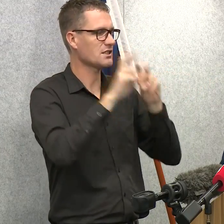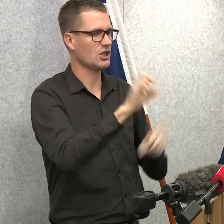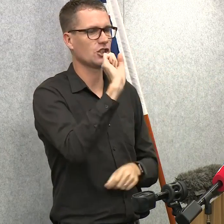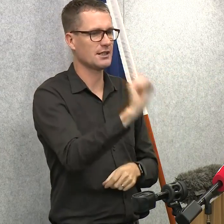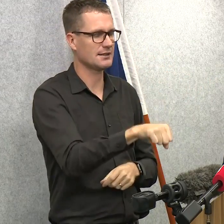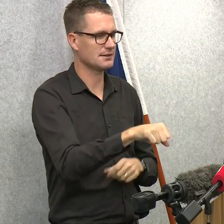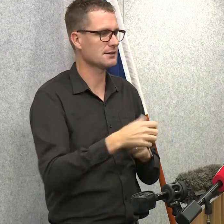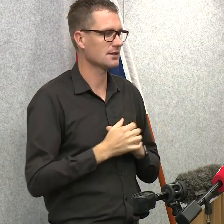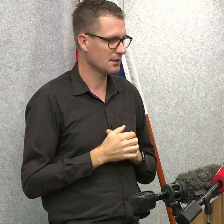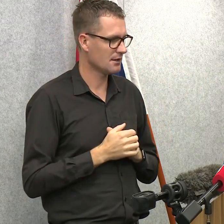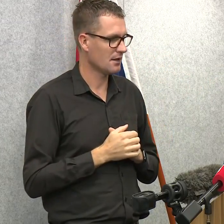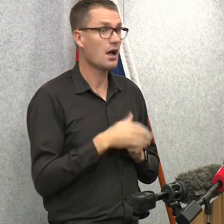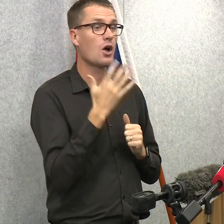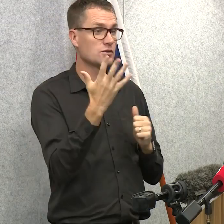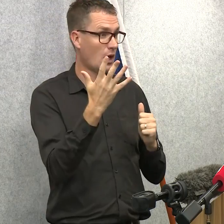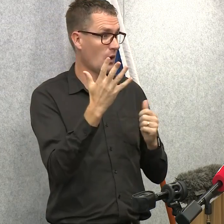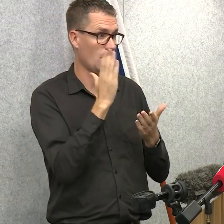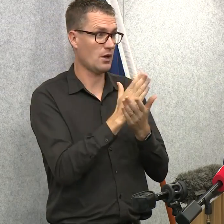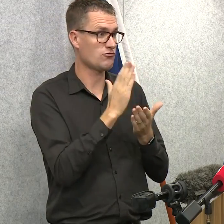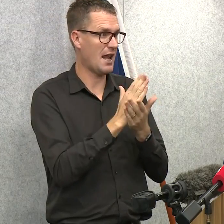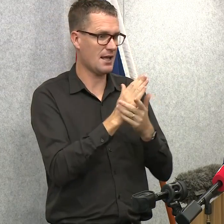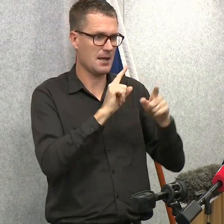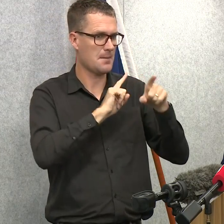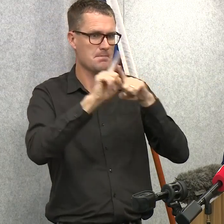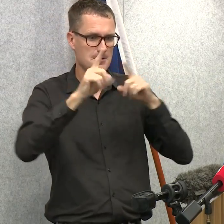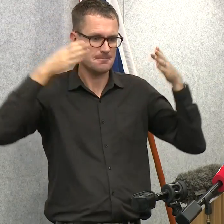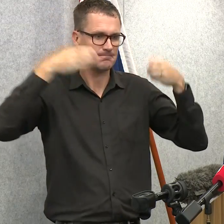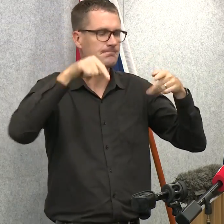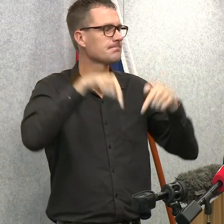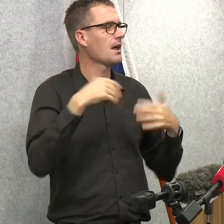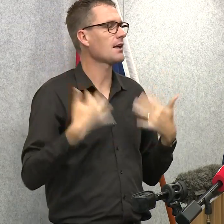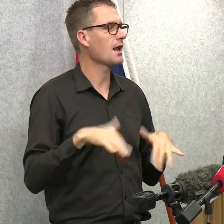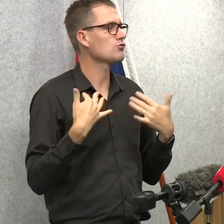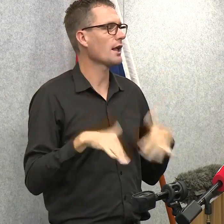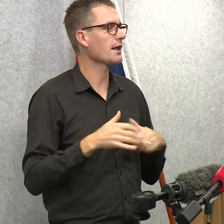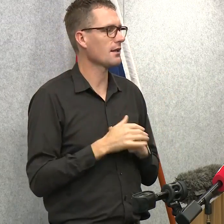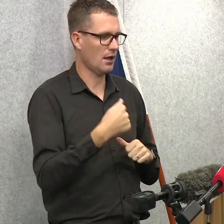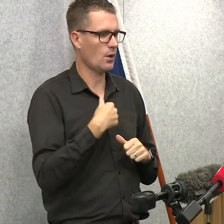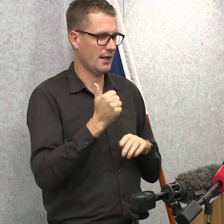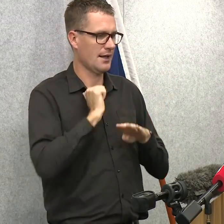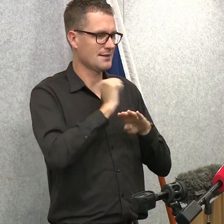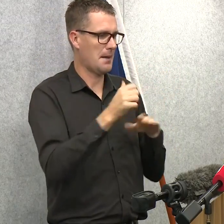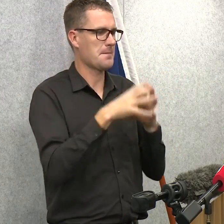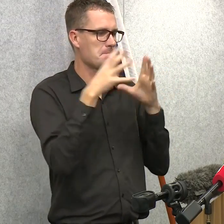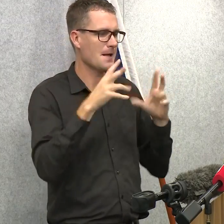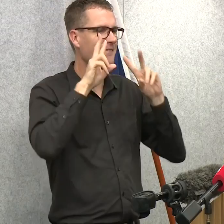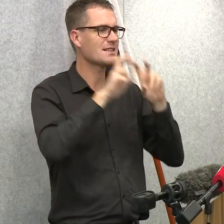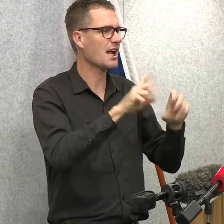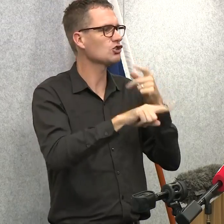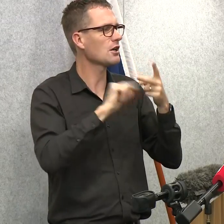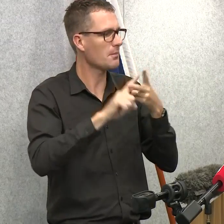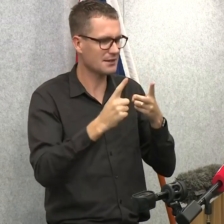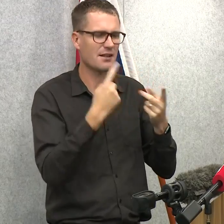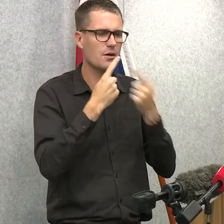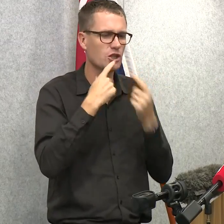the sharp end is here in Canterbury. We have stood up a very big investigation and intelligence unit in Wellington. So